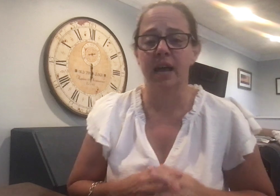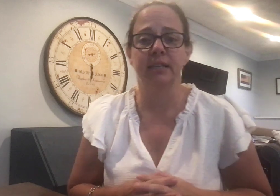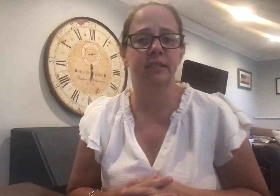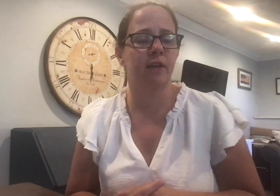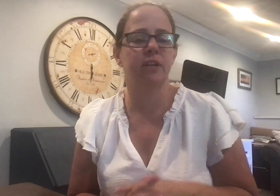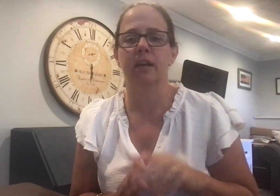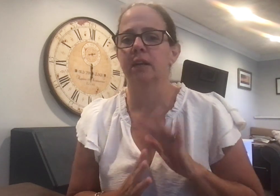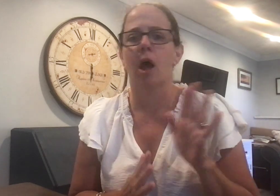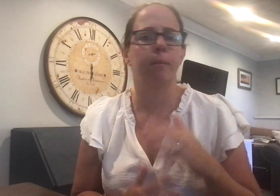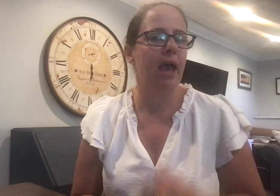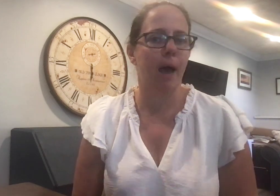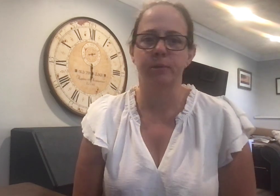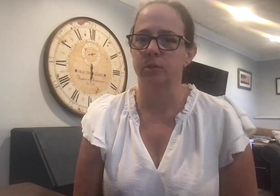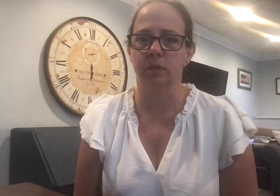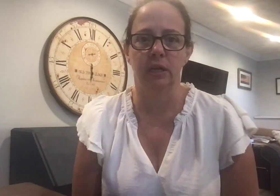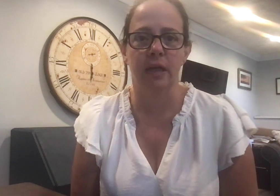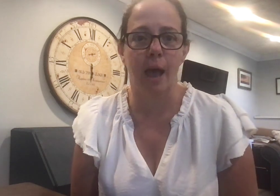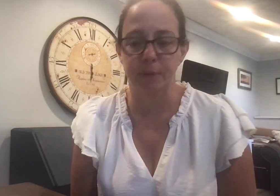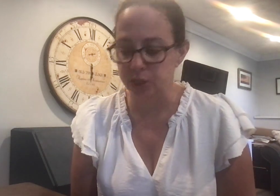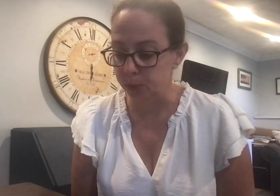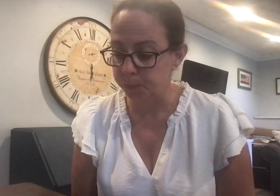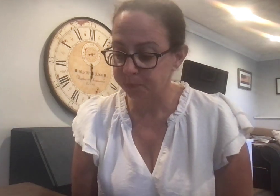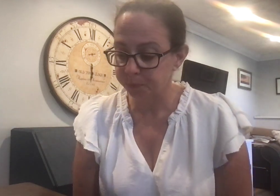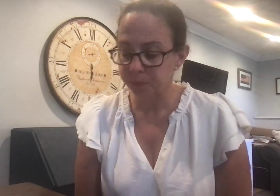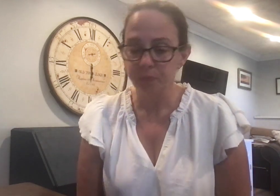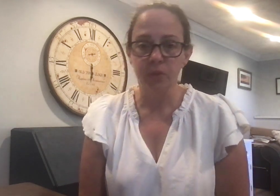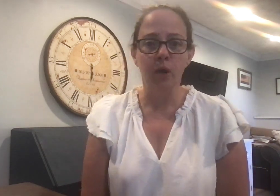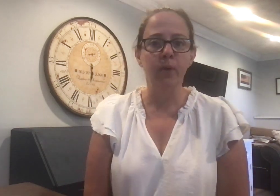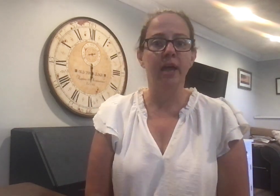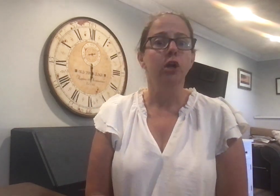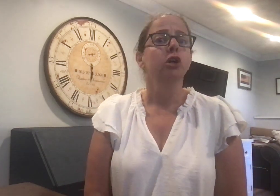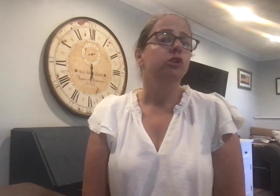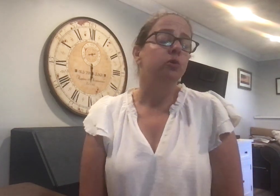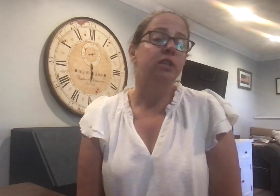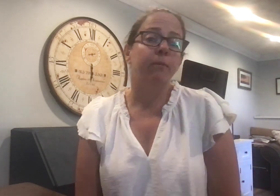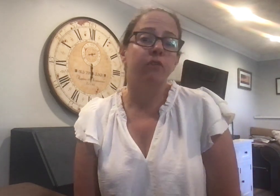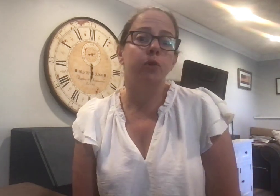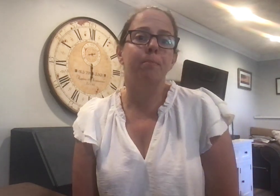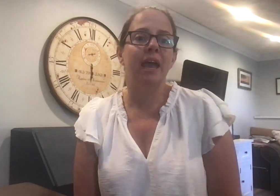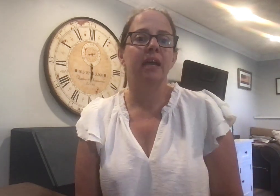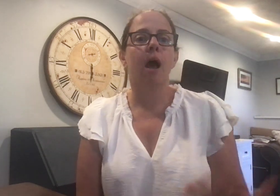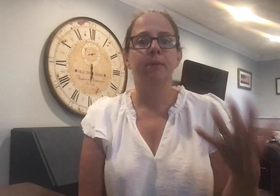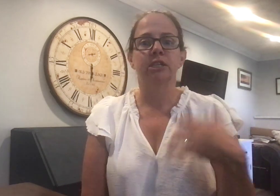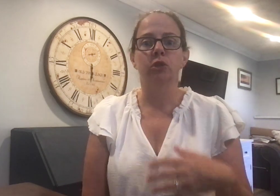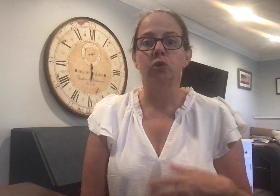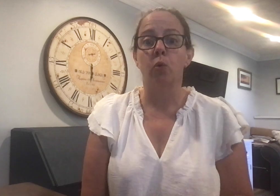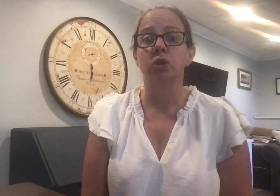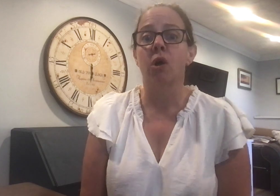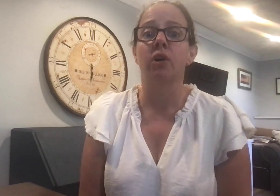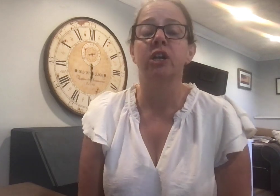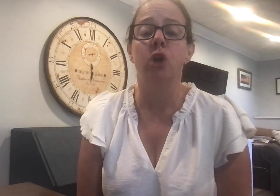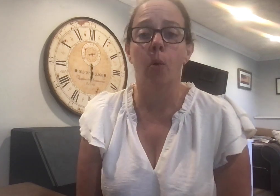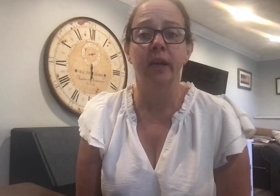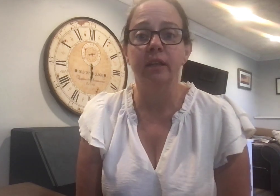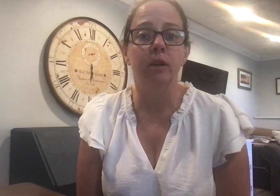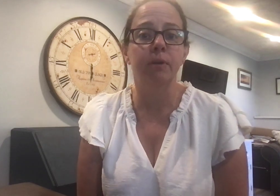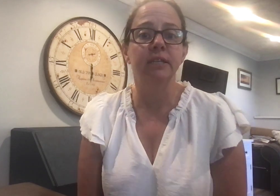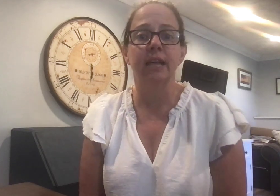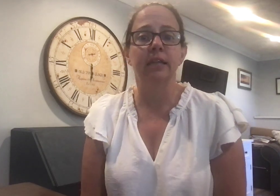signs left-handed? I'll be absolutely happy to. Okay, so some of you may come into this course already knowing a little bit of sign